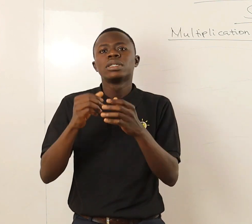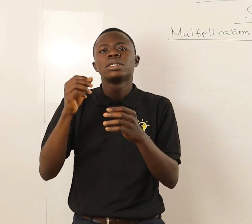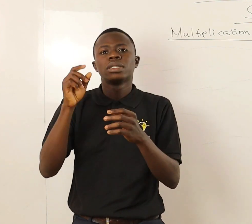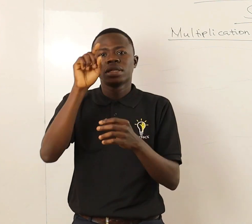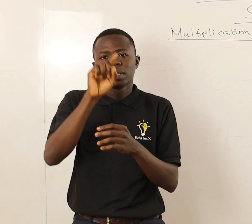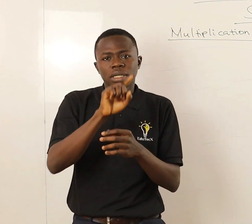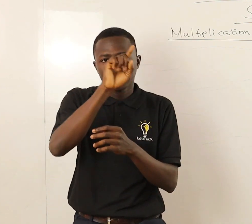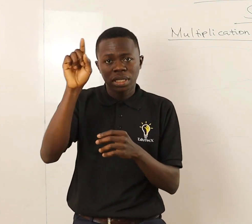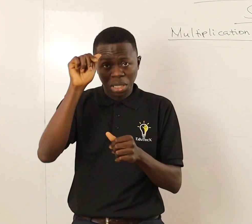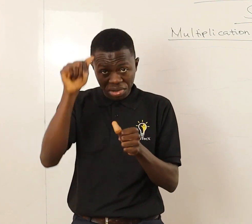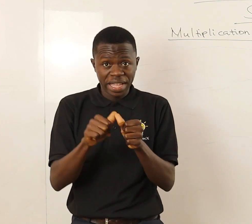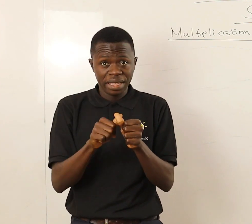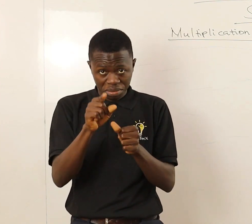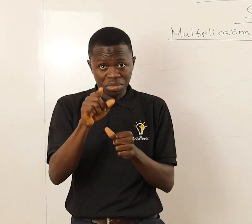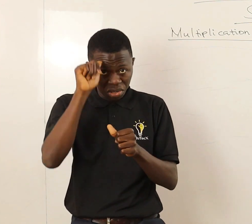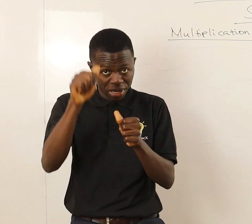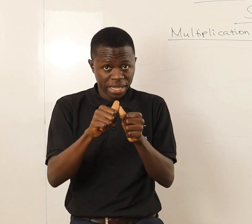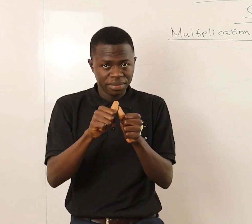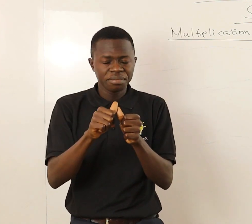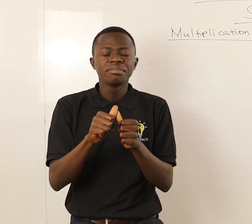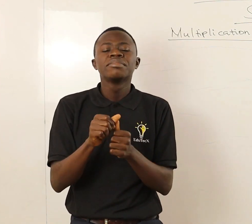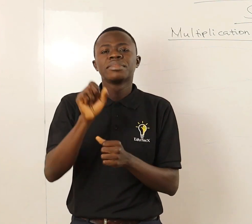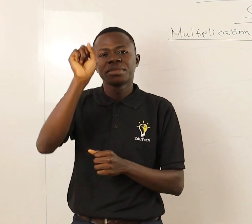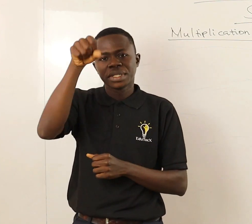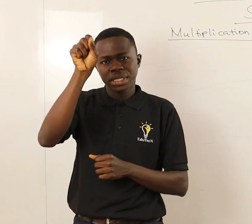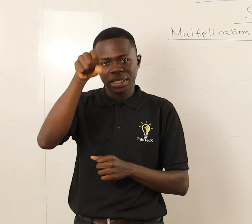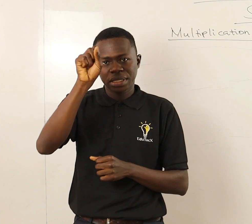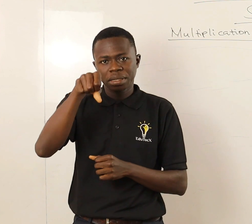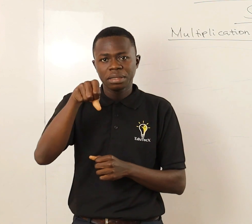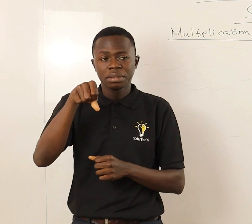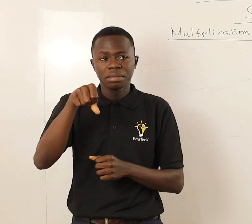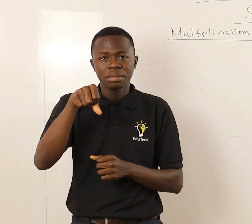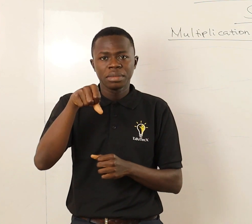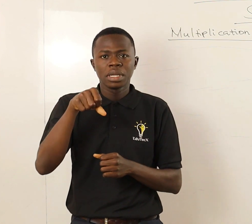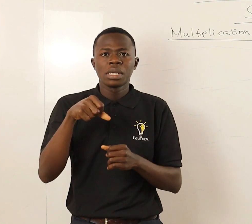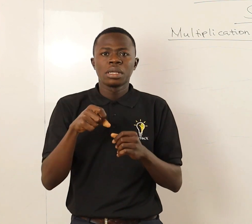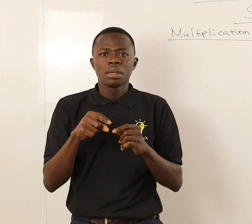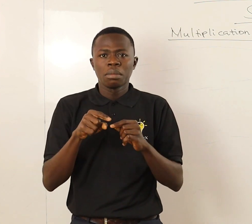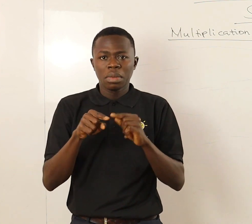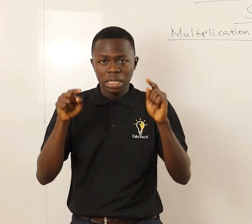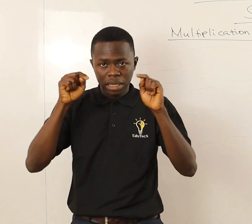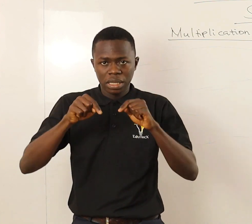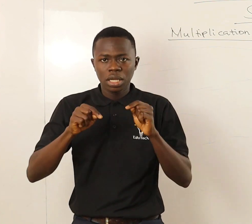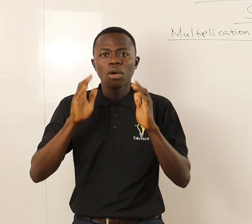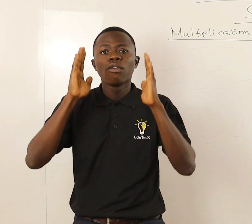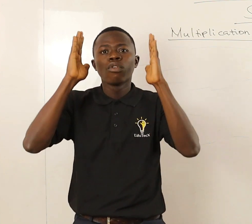I know, just to go back a little bit, you remember how we discussed addition and subtraction of sets in our previous